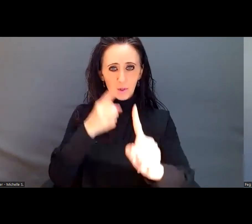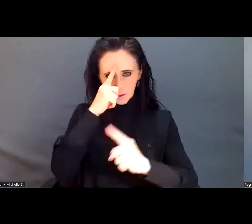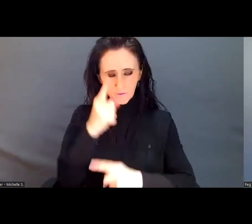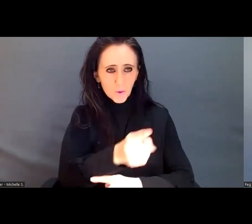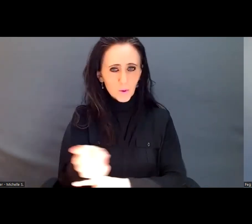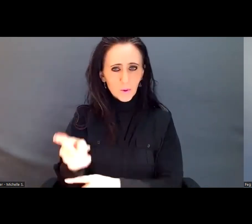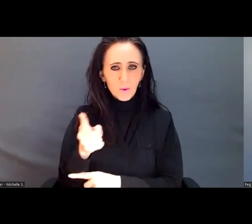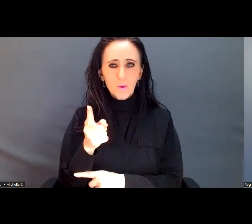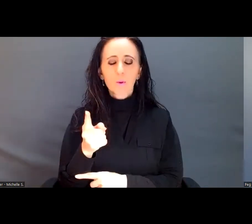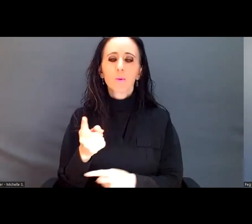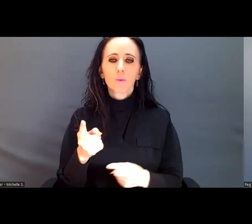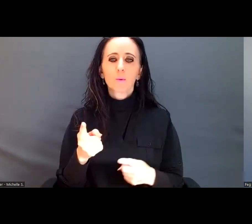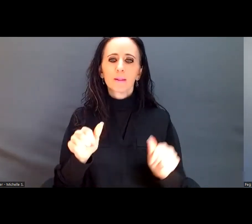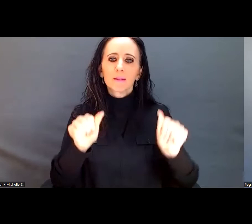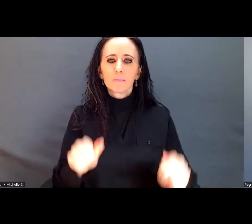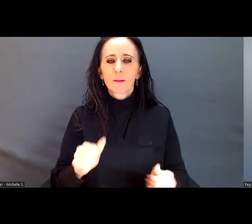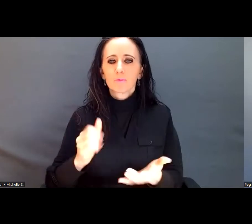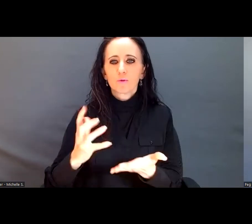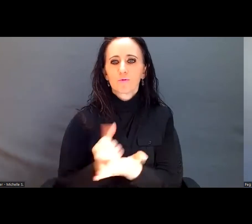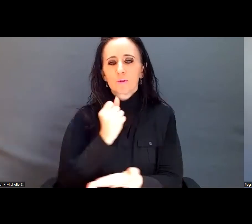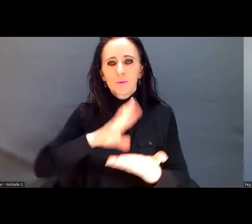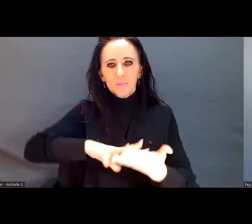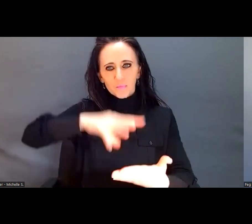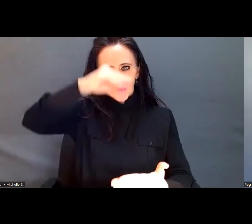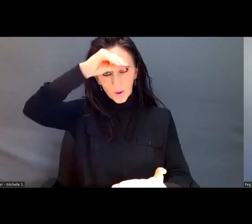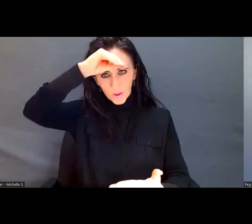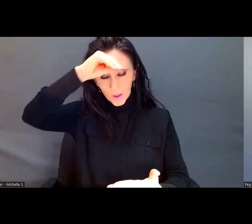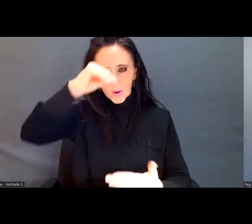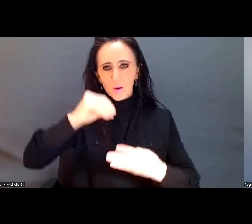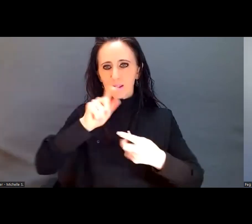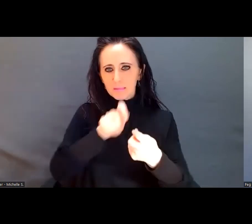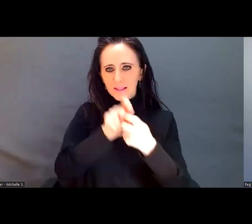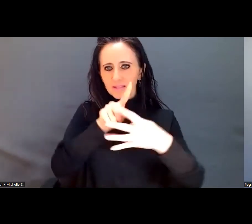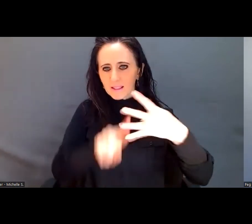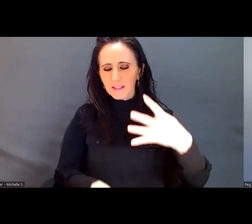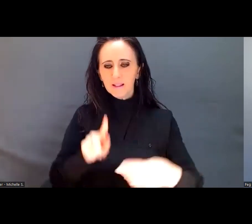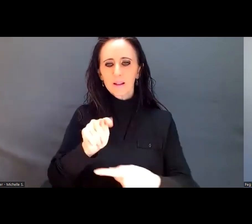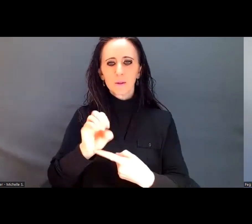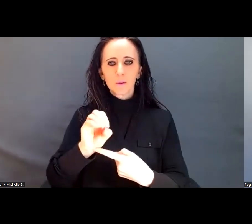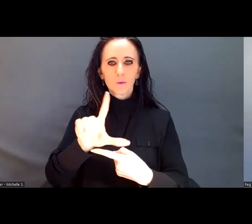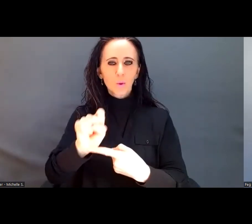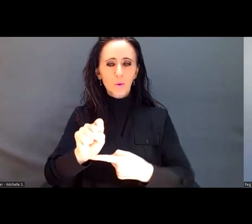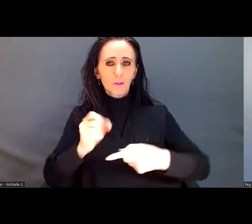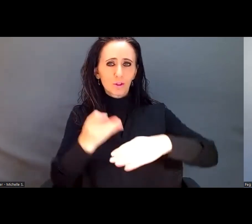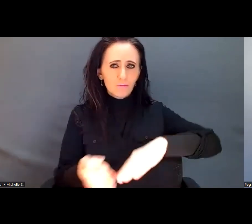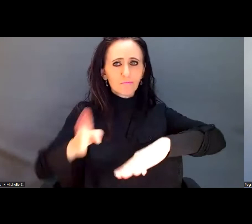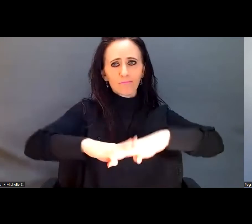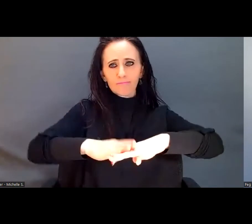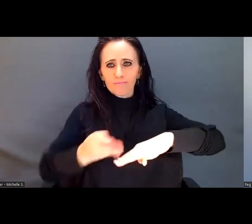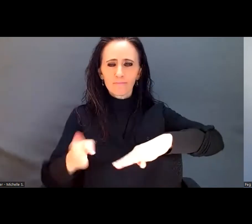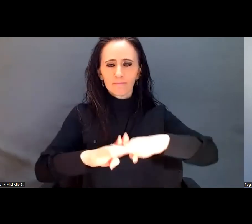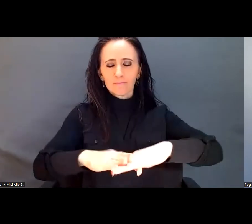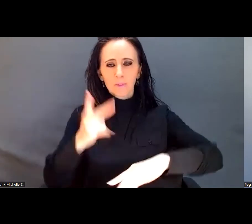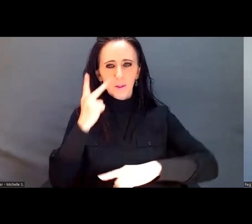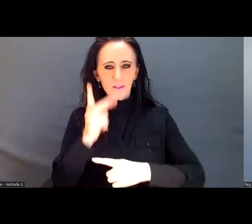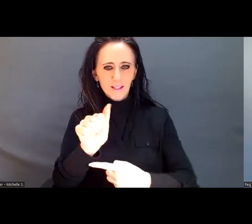have an opportunity to learn tools to increase this increase sign